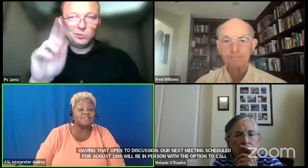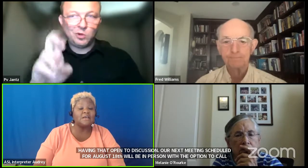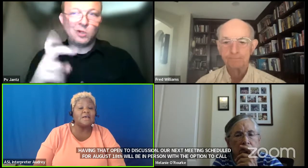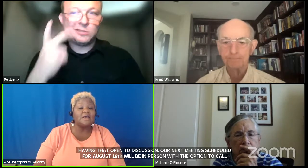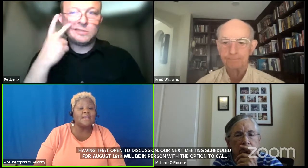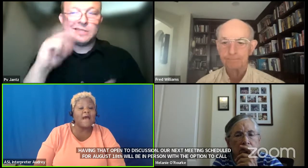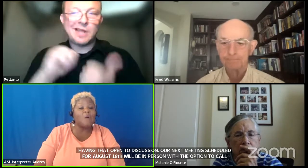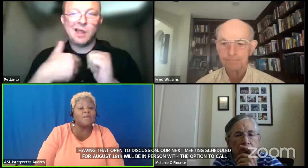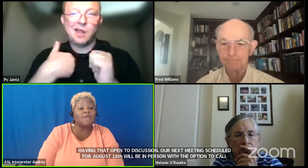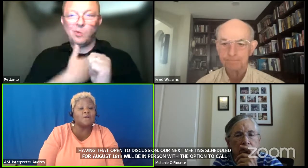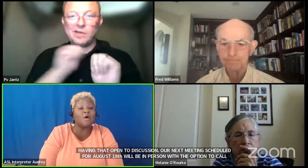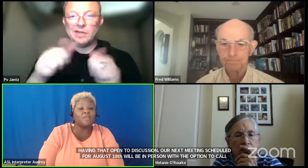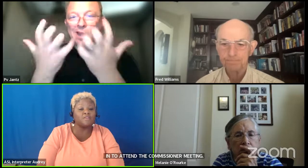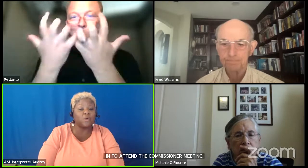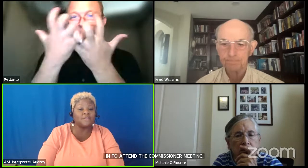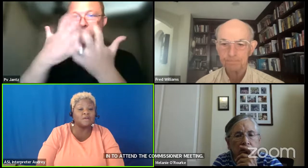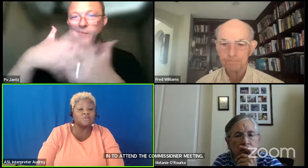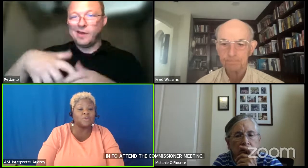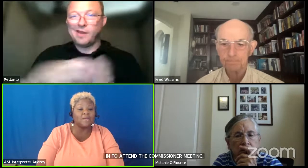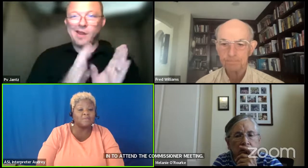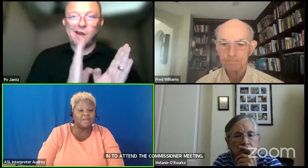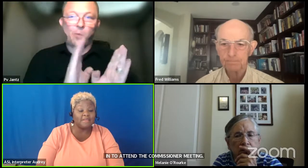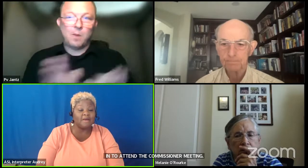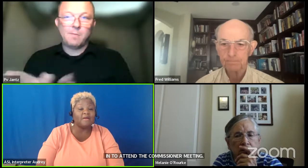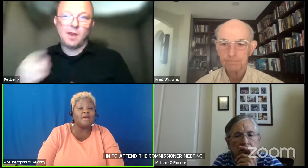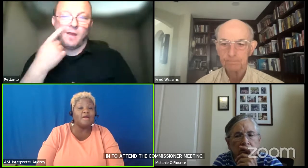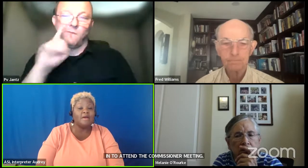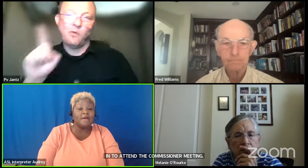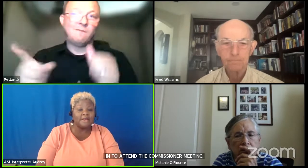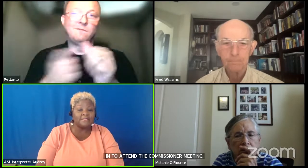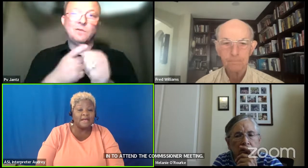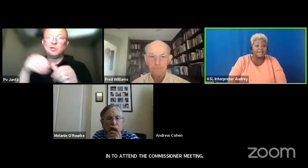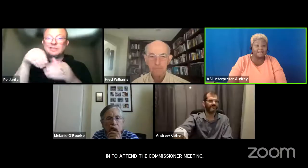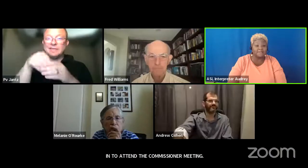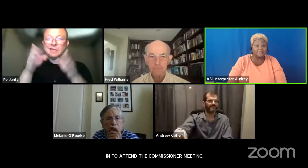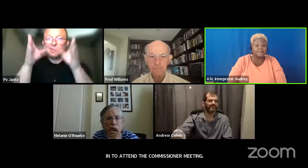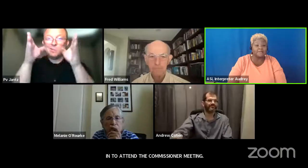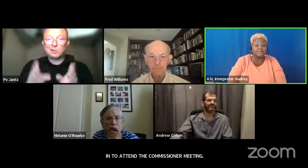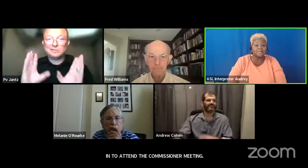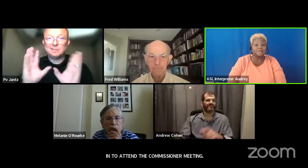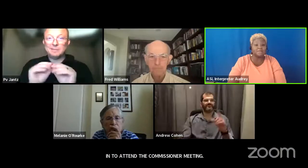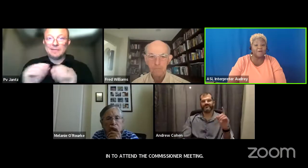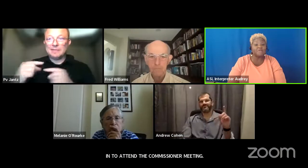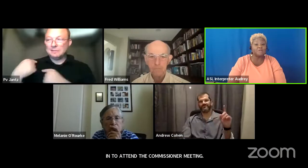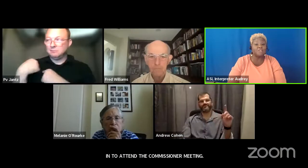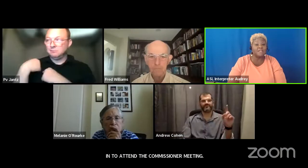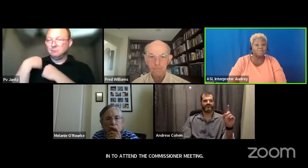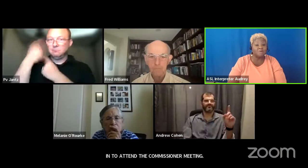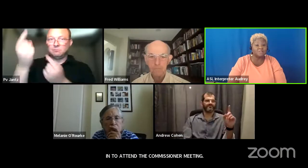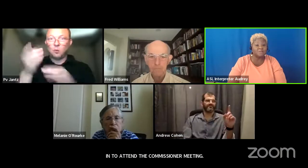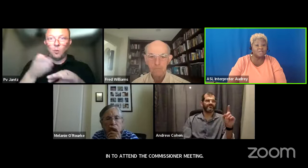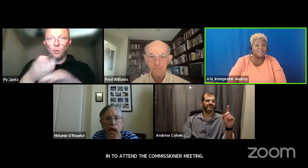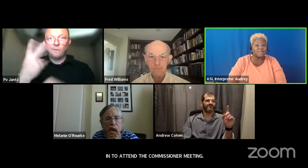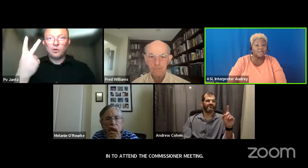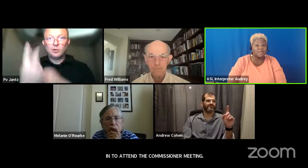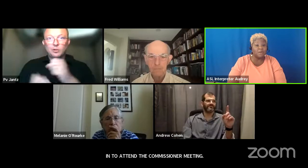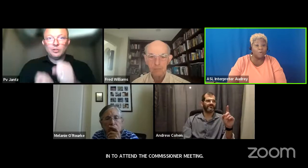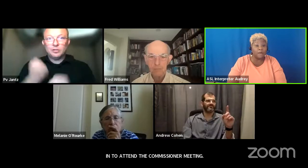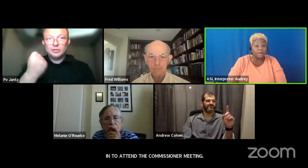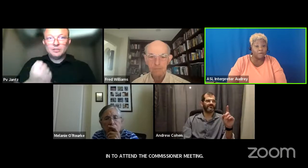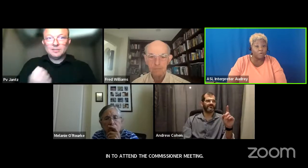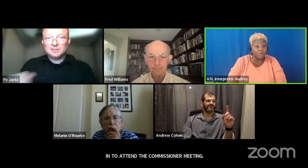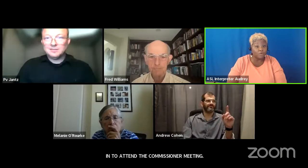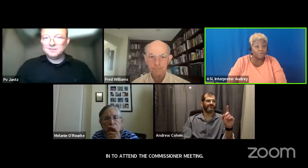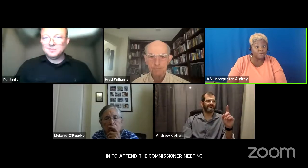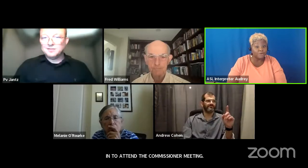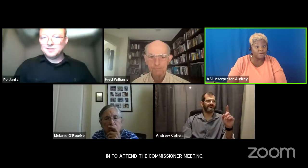logistics and how we can get all this worked out so we can be there in attendance. since it'll be our first in-person meeting,